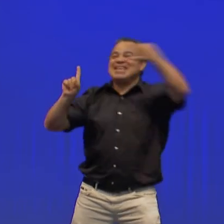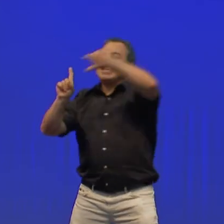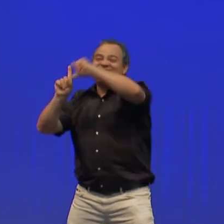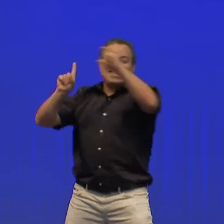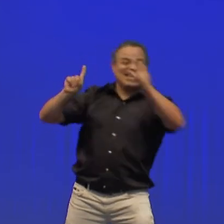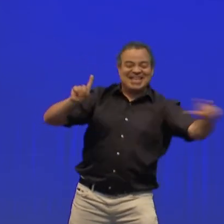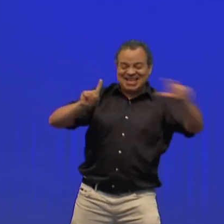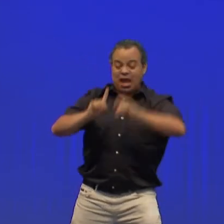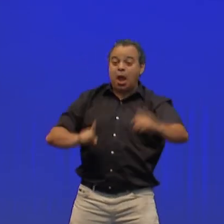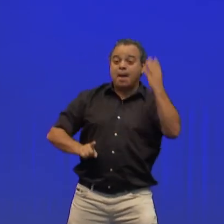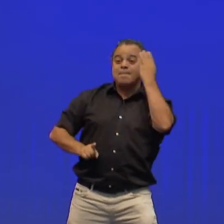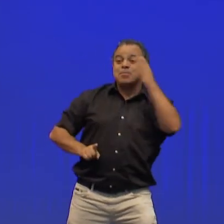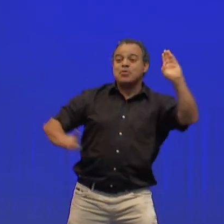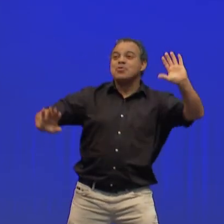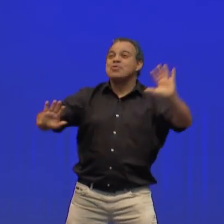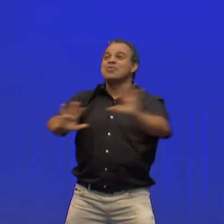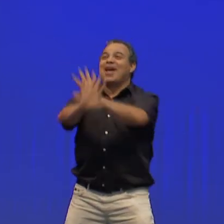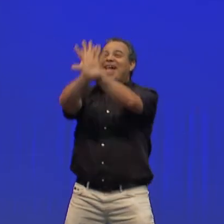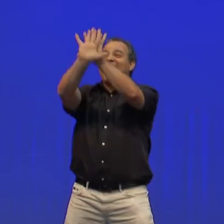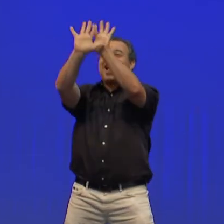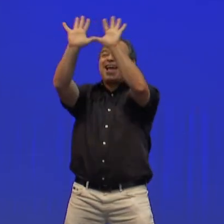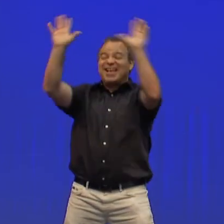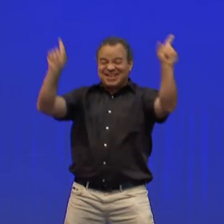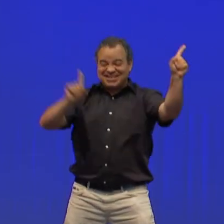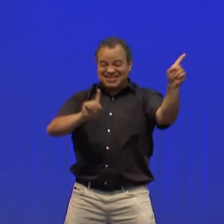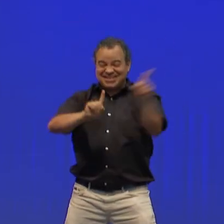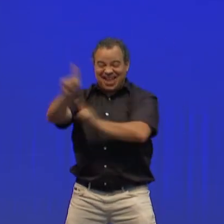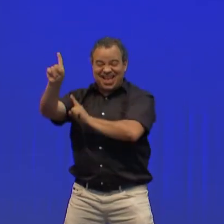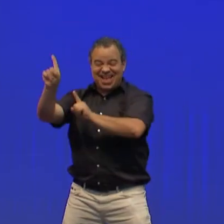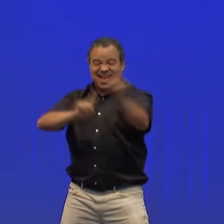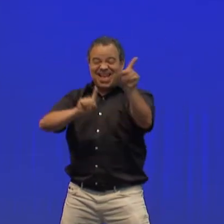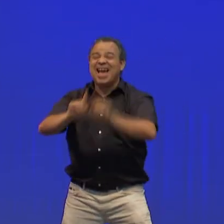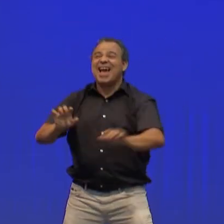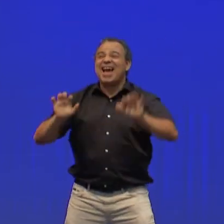The red, white, and blue, the stars and stripes.